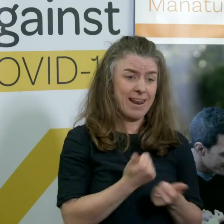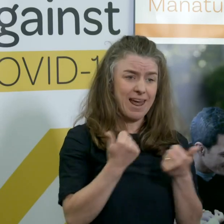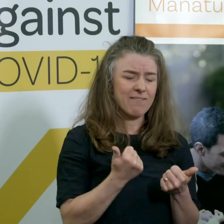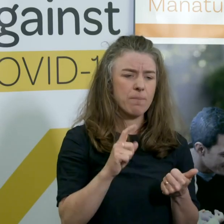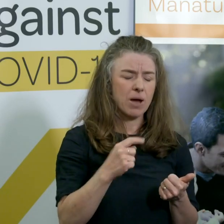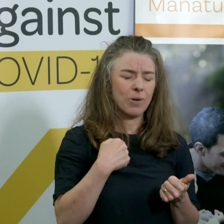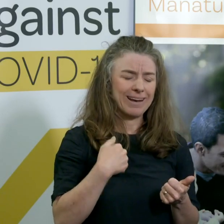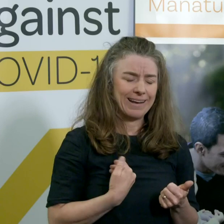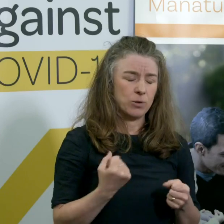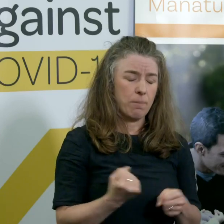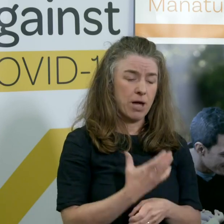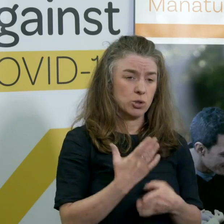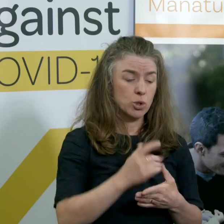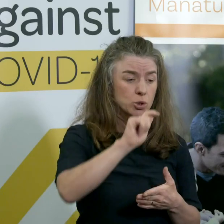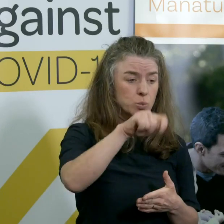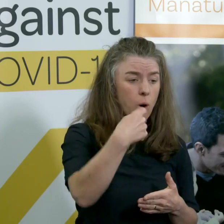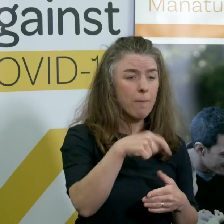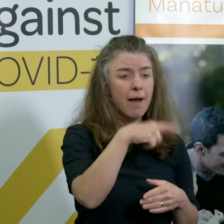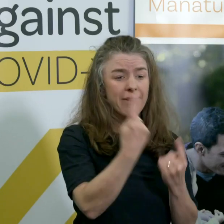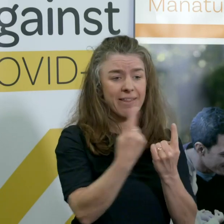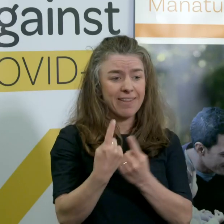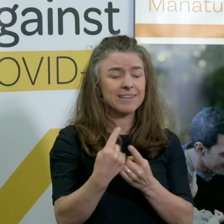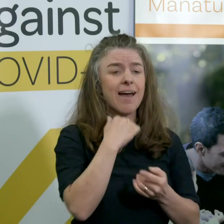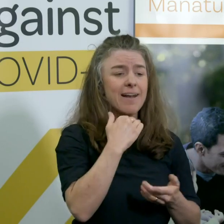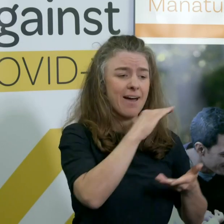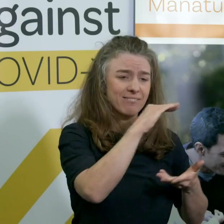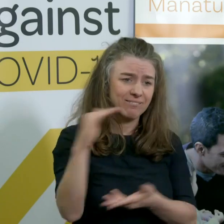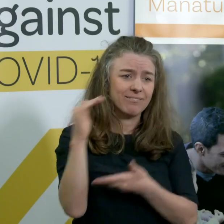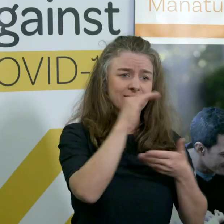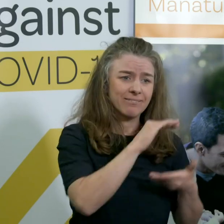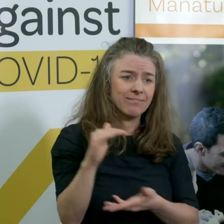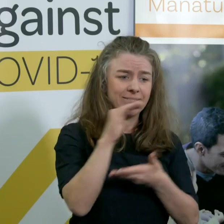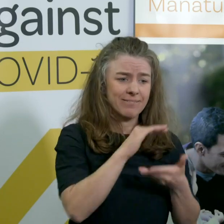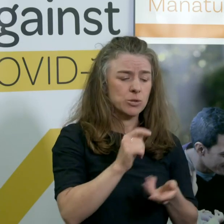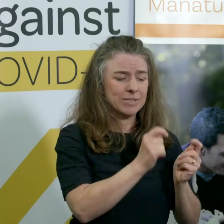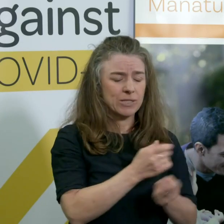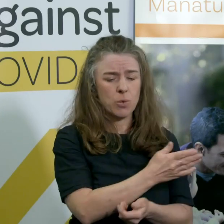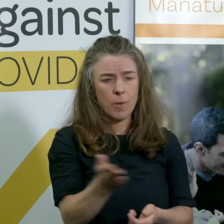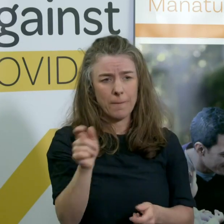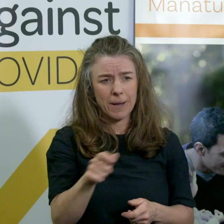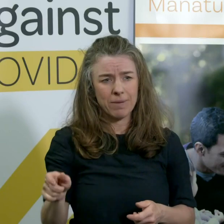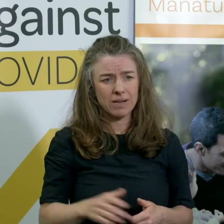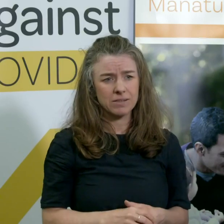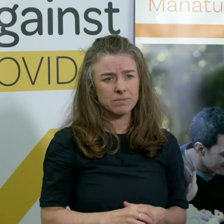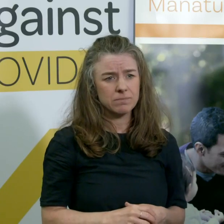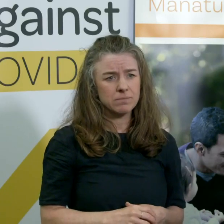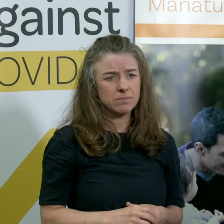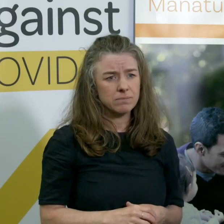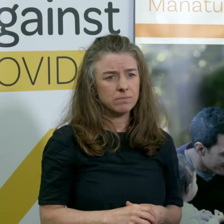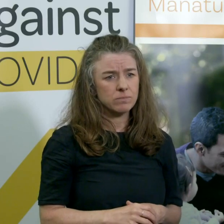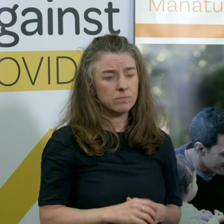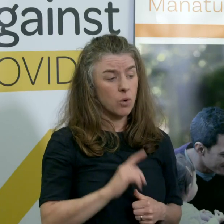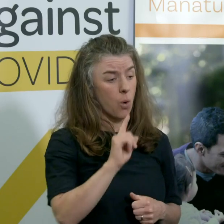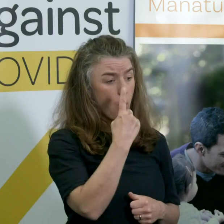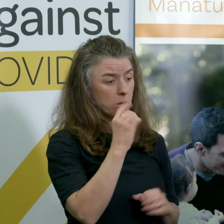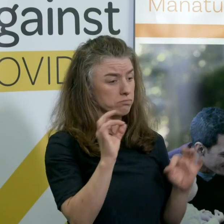to have both the swabs and other supplies needed to keep testing everybody who needs to be tested. Auckland does not have a single community assessment